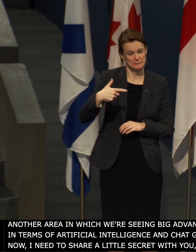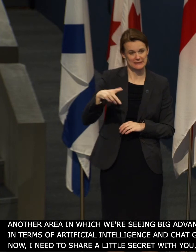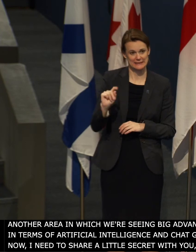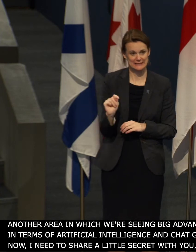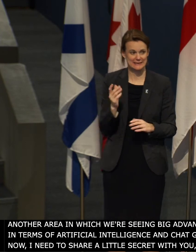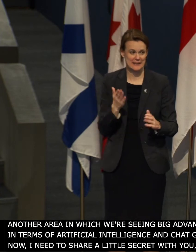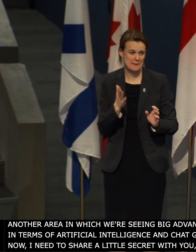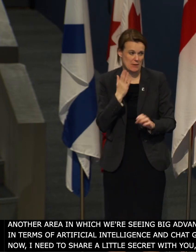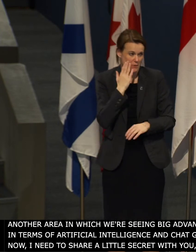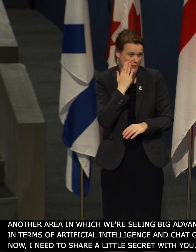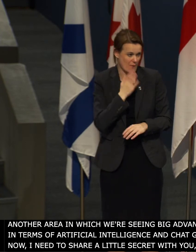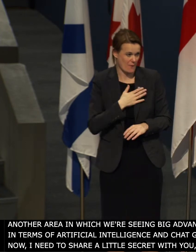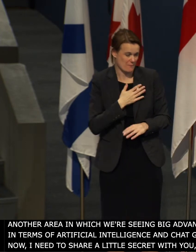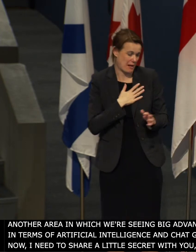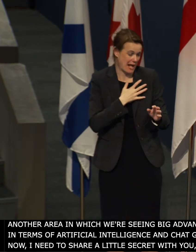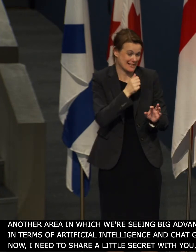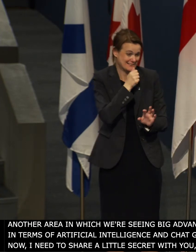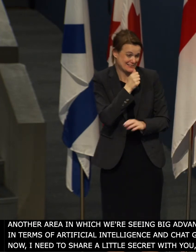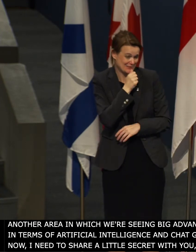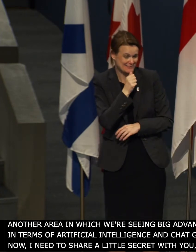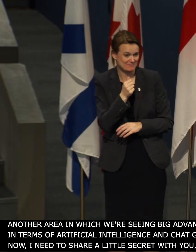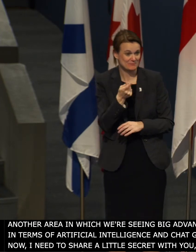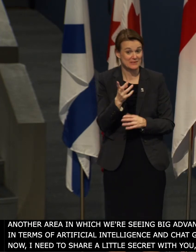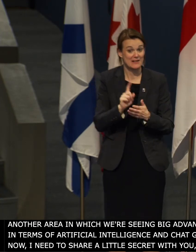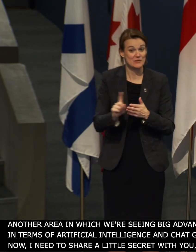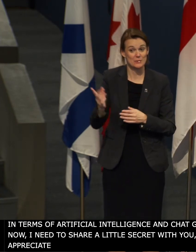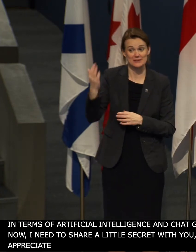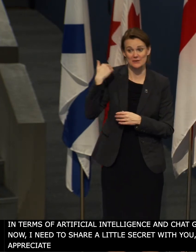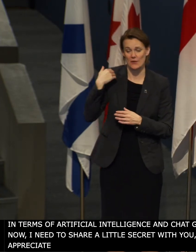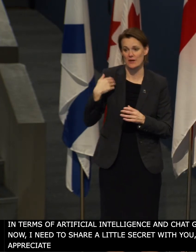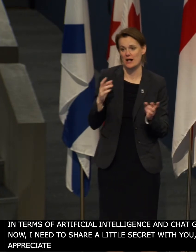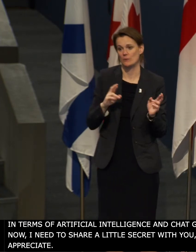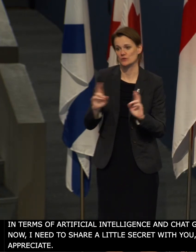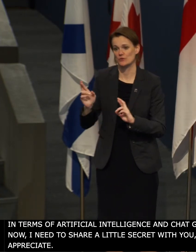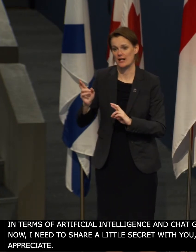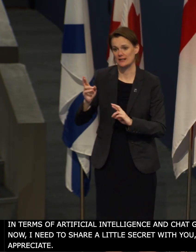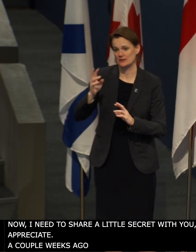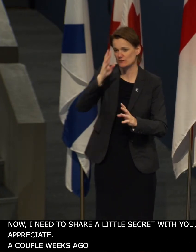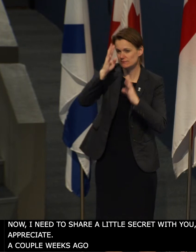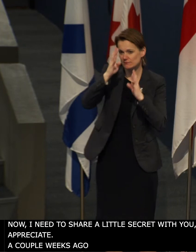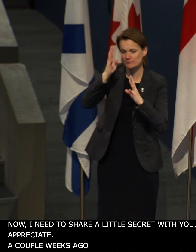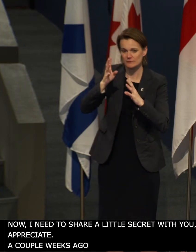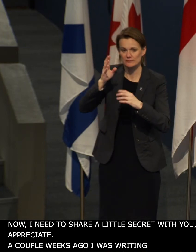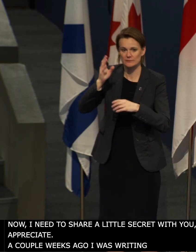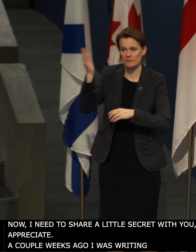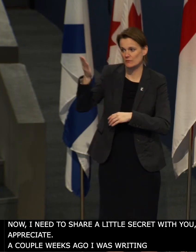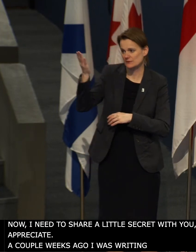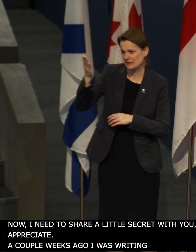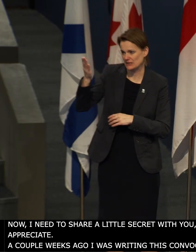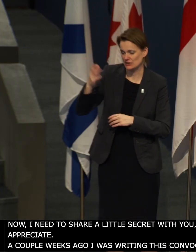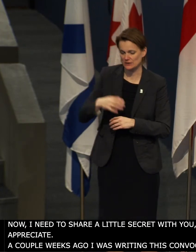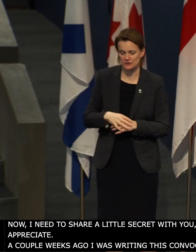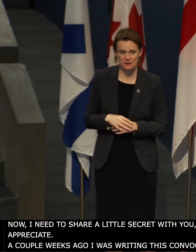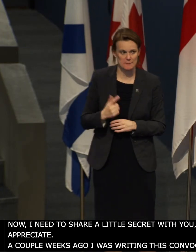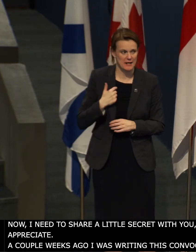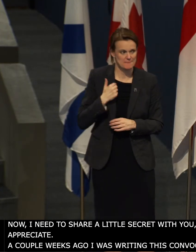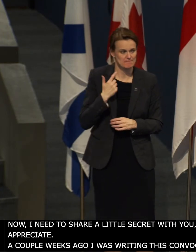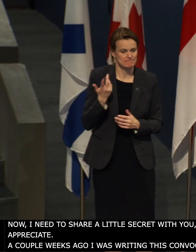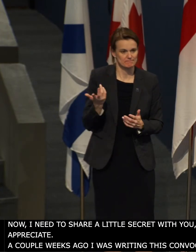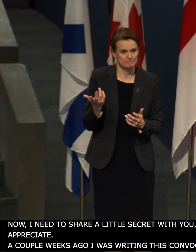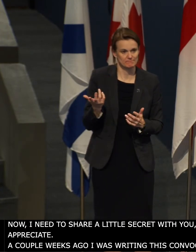ChatGPT may appreciate this. A couple of weeks ago, I was writing this convocation speech, and I was having writer's block. So I went to my